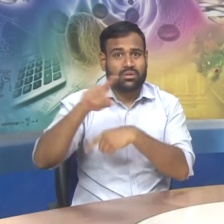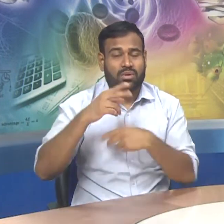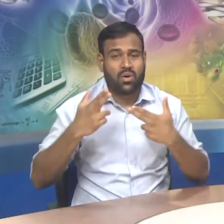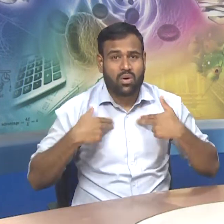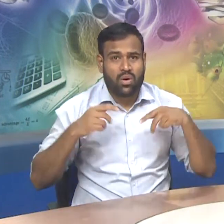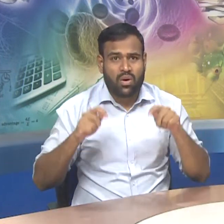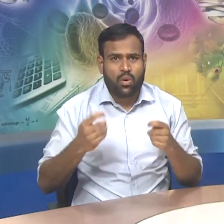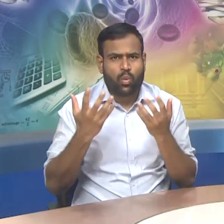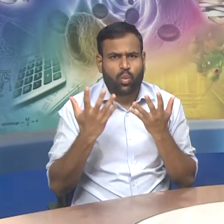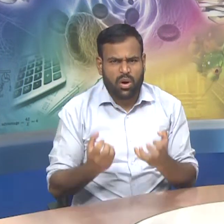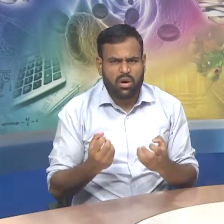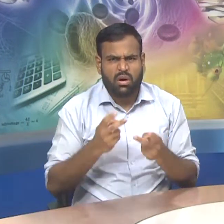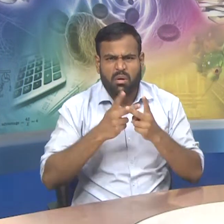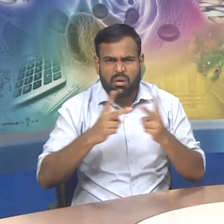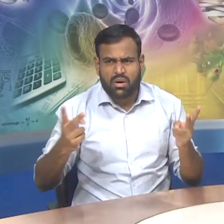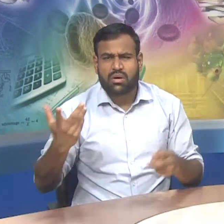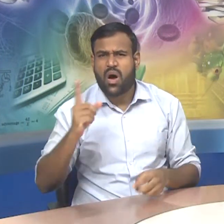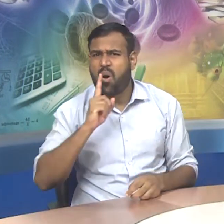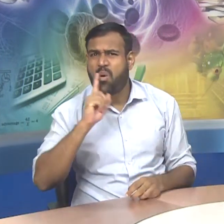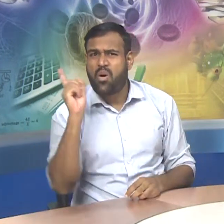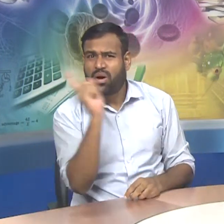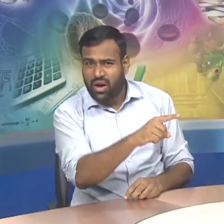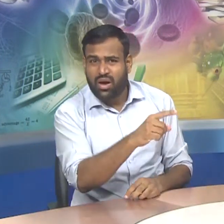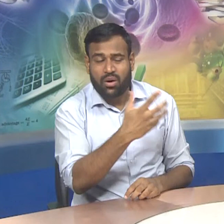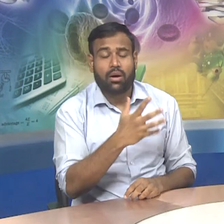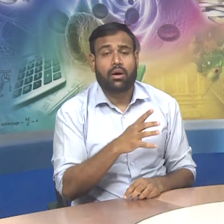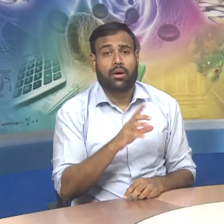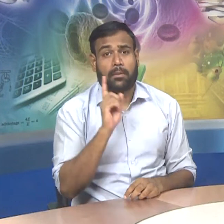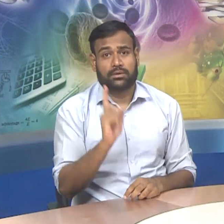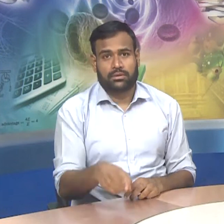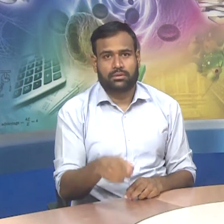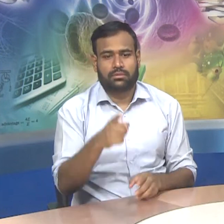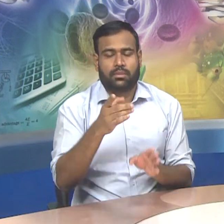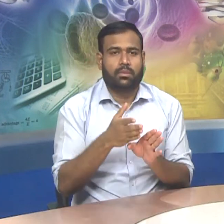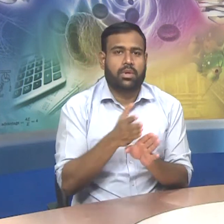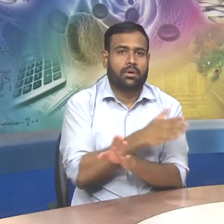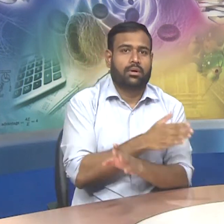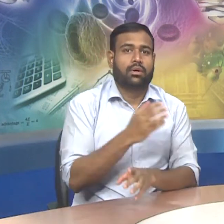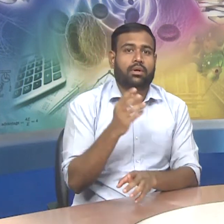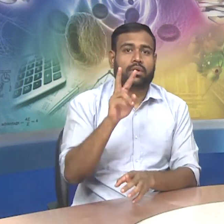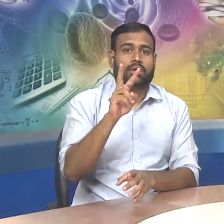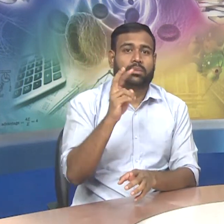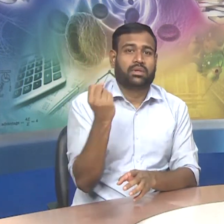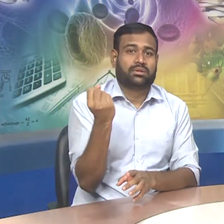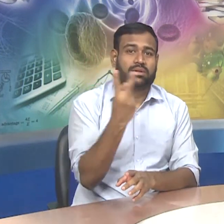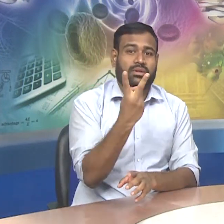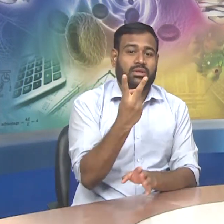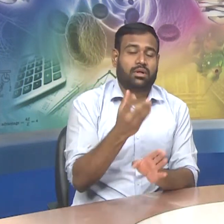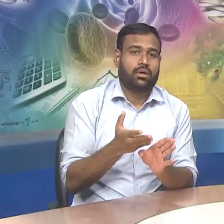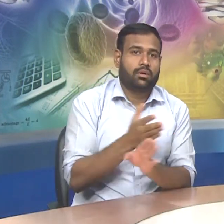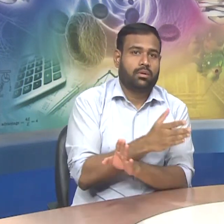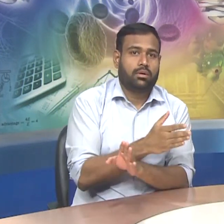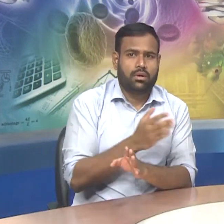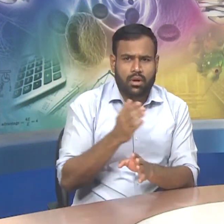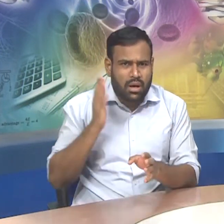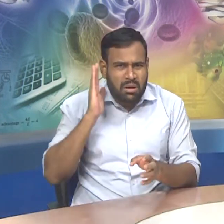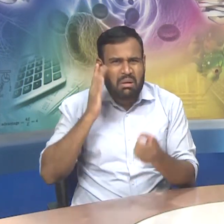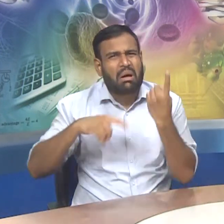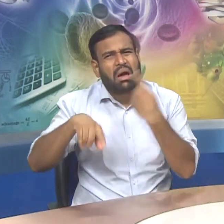And a prior notice of 2 months' time is to be served before instituting any civil